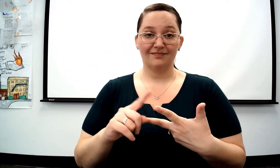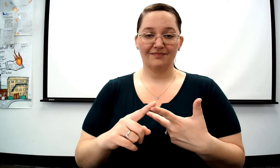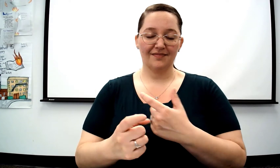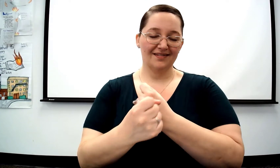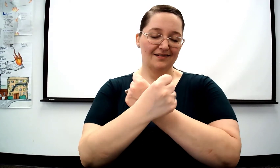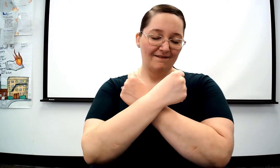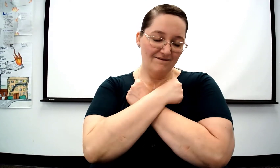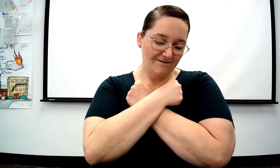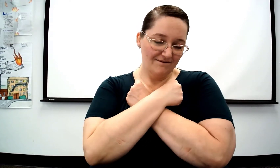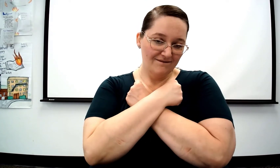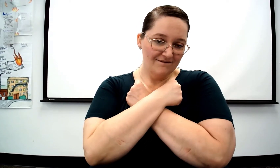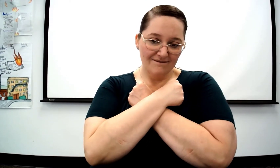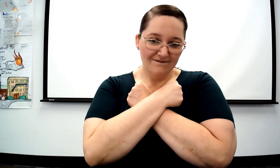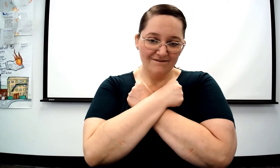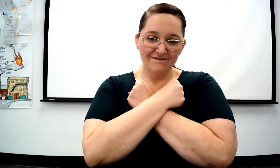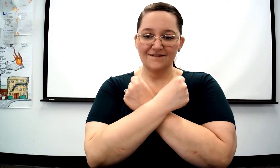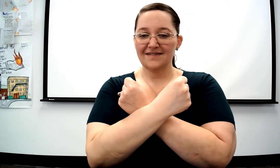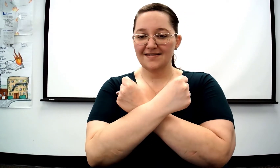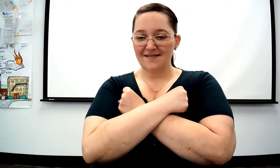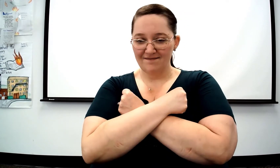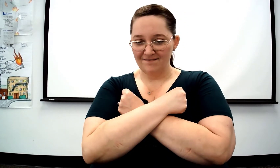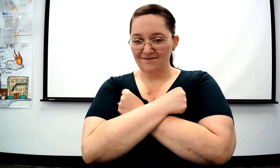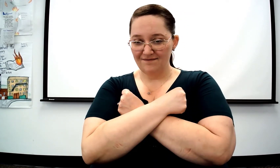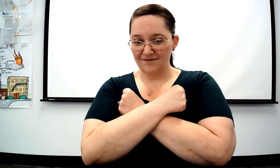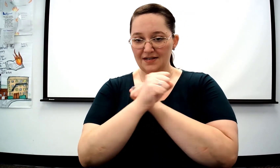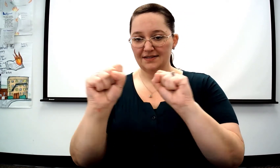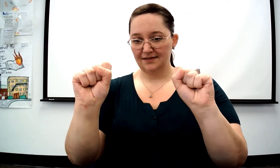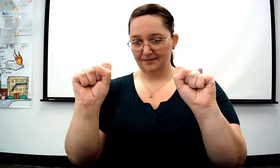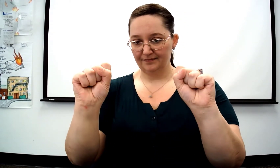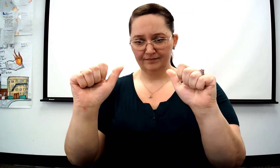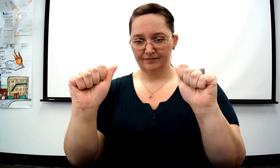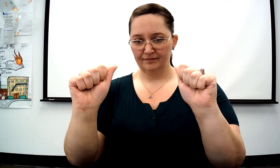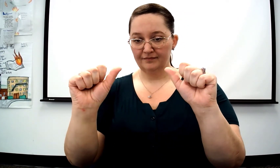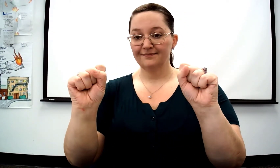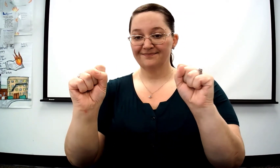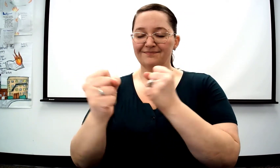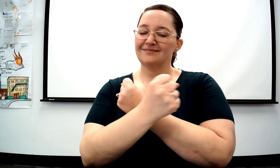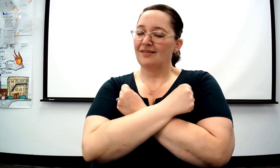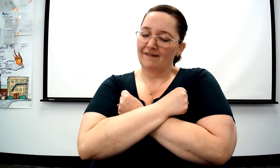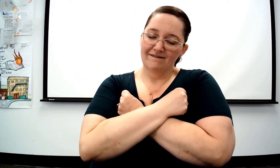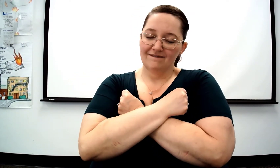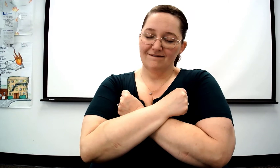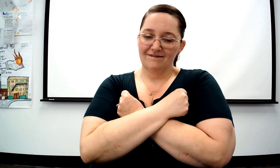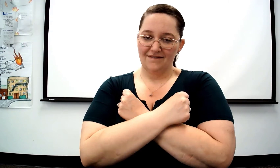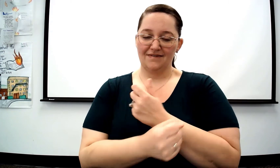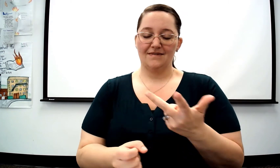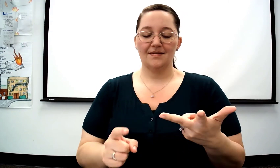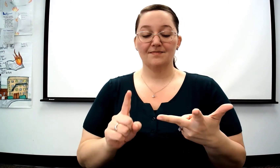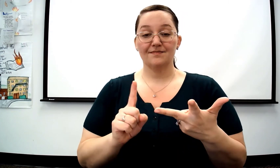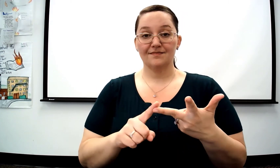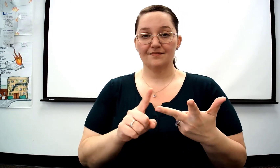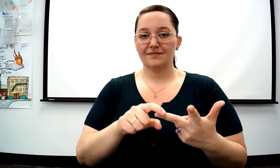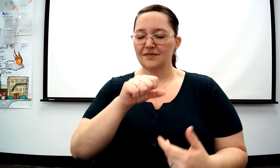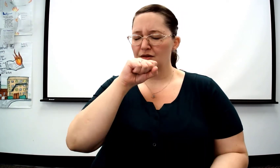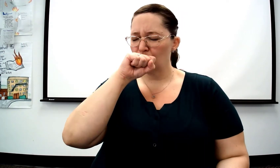more neutral. This one, love, with the 2 S's. This is love, as in I love my